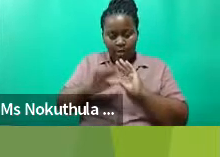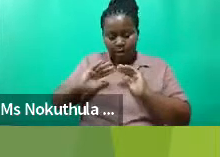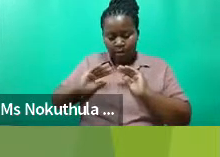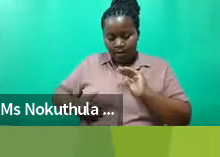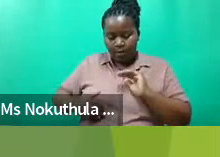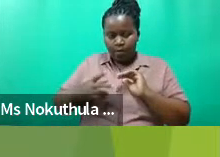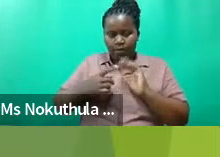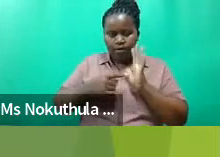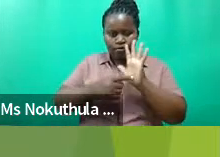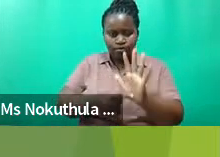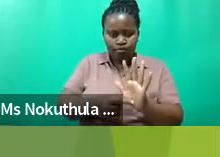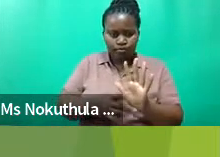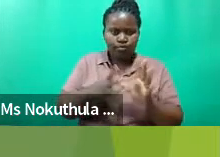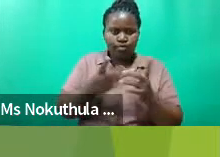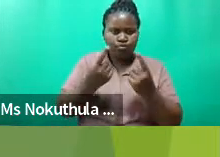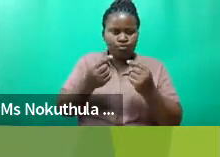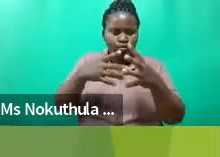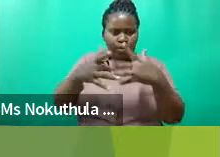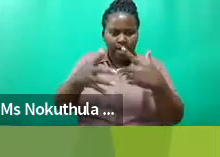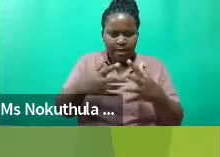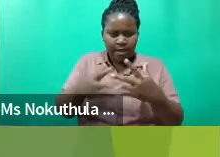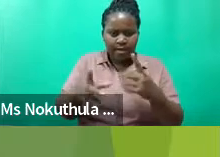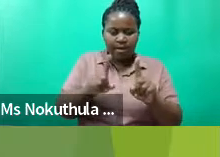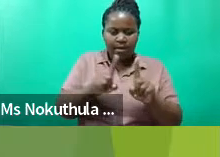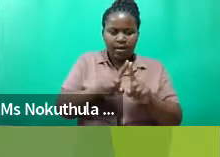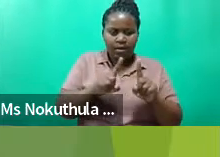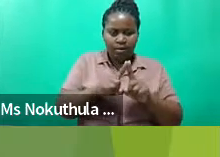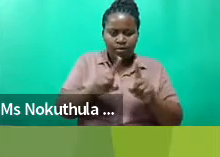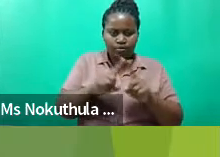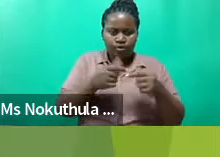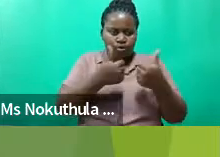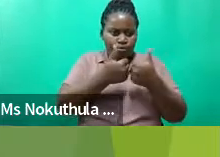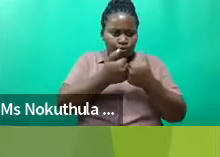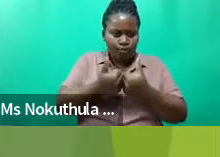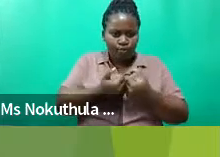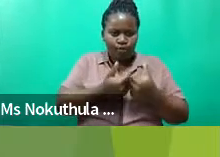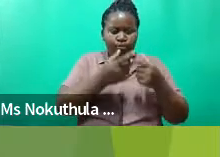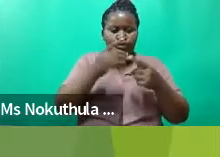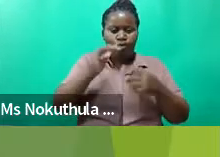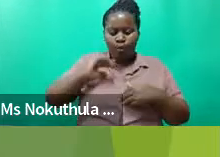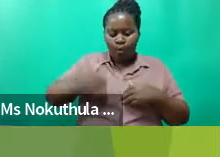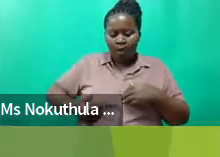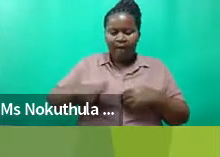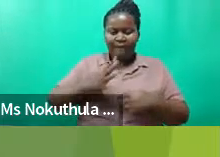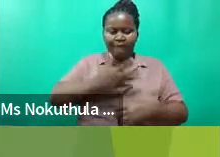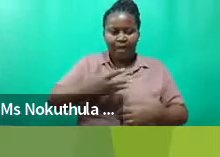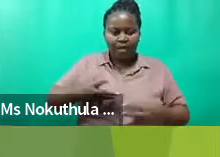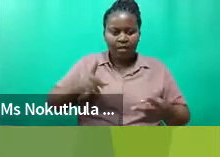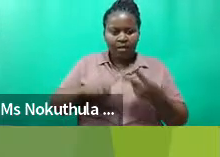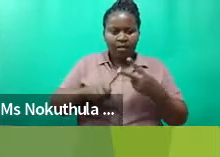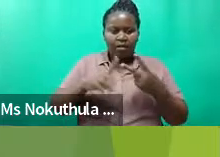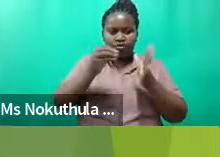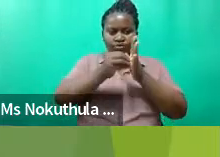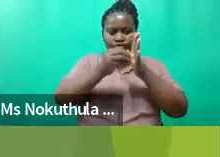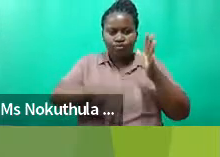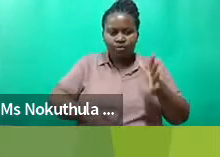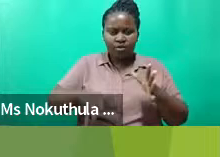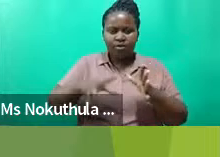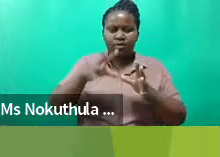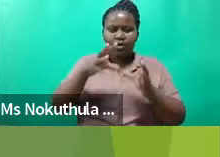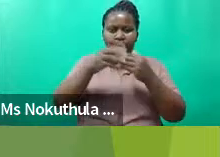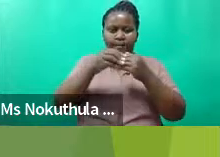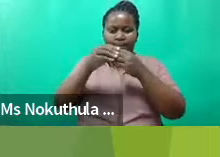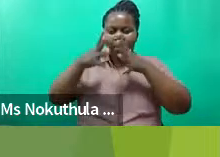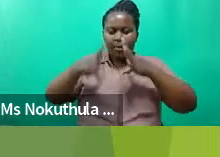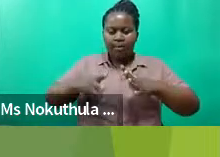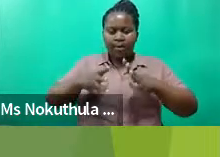to multitask, who are more than capable to be girlfriends, wives, mothers, sisters, students, members of society, members of